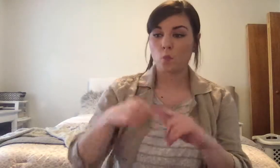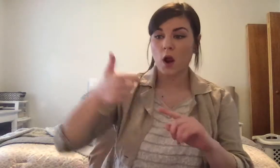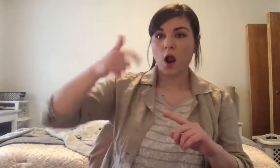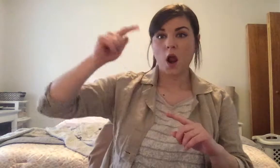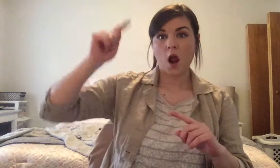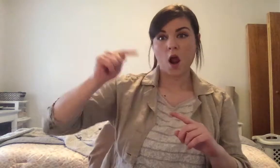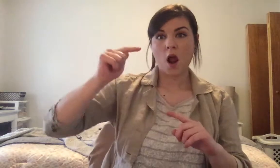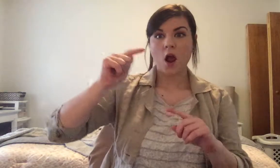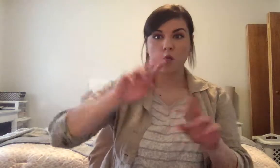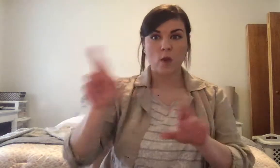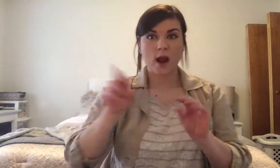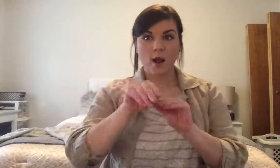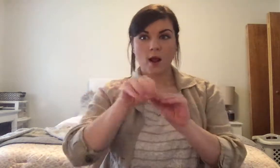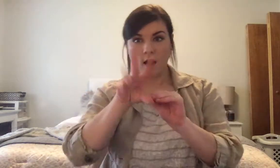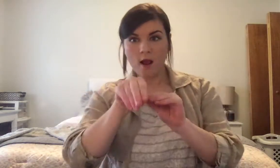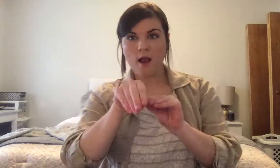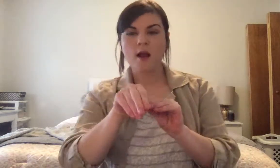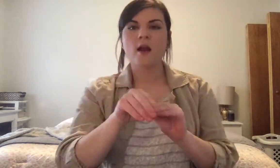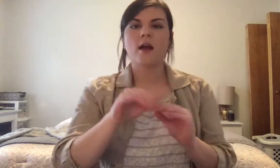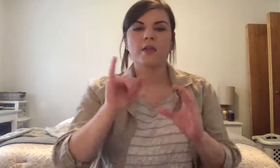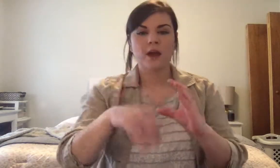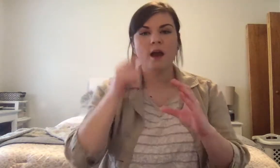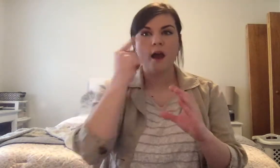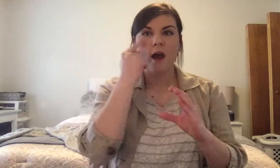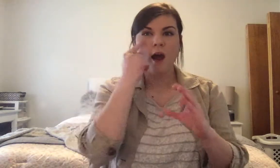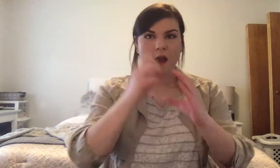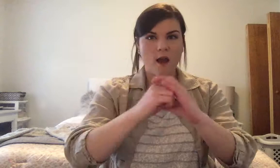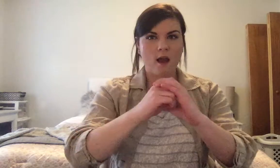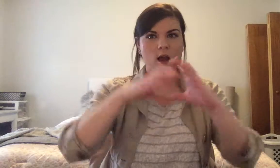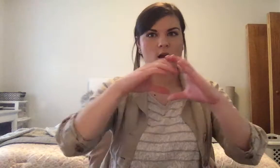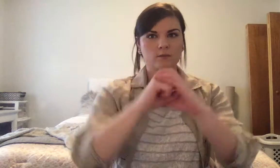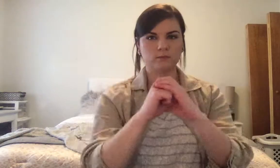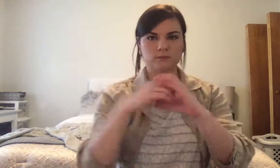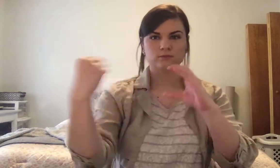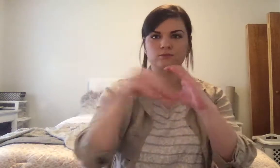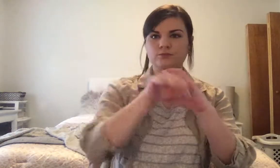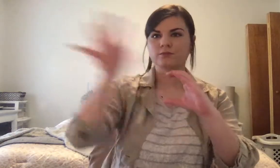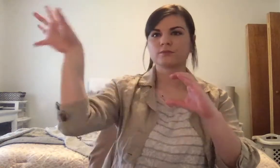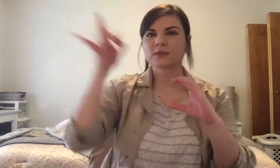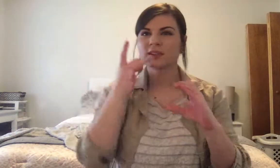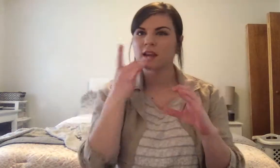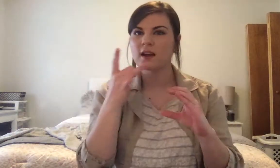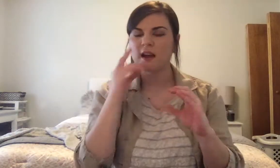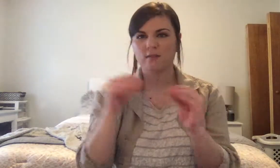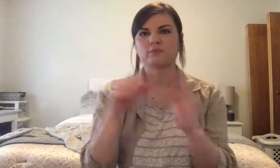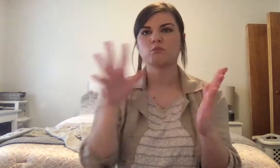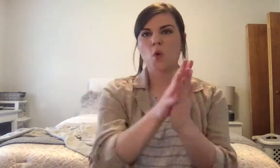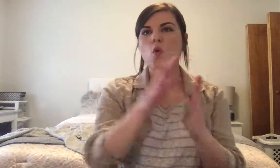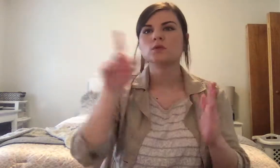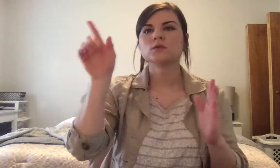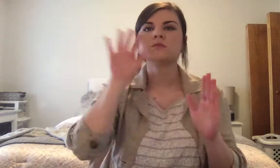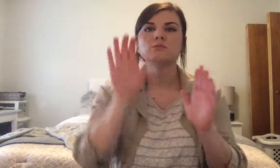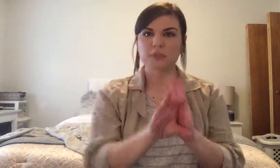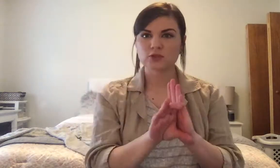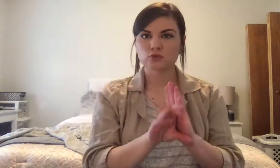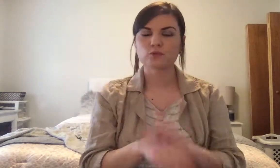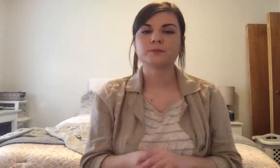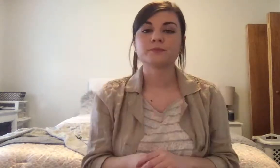photograph, the eyelid opens and closes, allowing light to come in, which exposes the photograph. So at night, if you leave the shutter